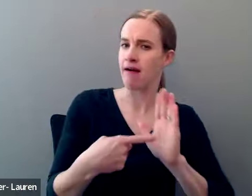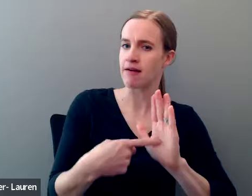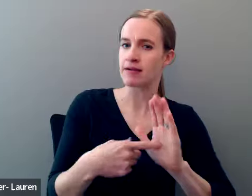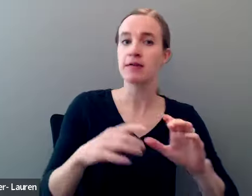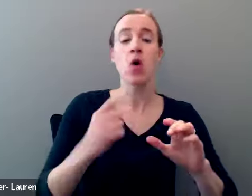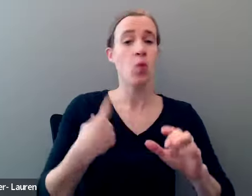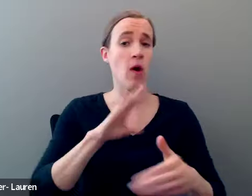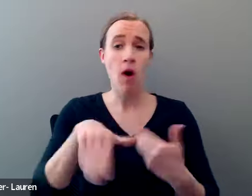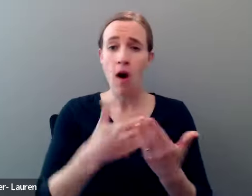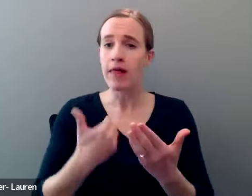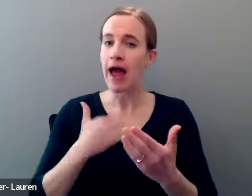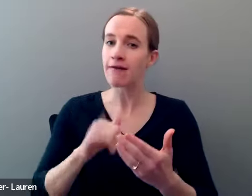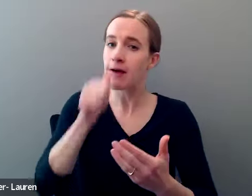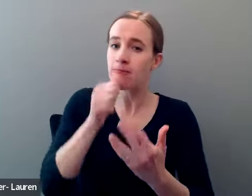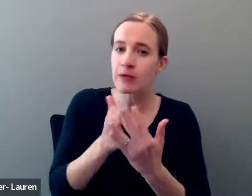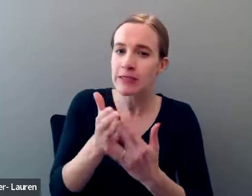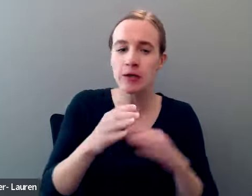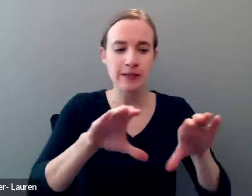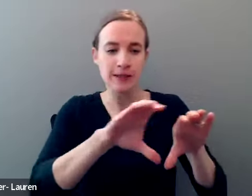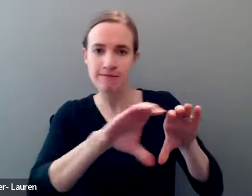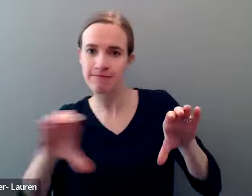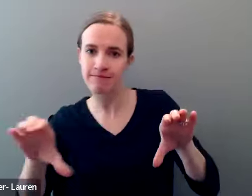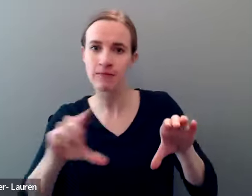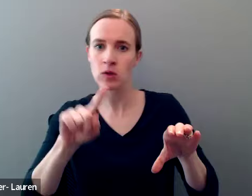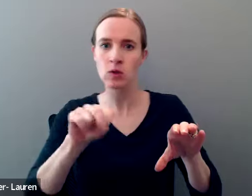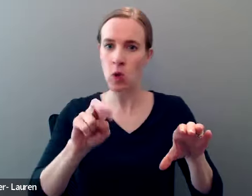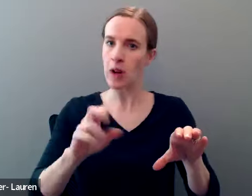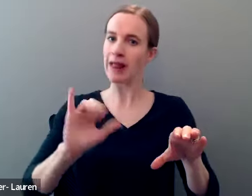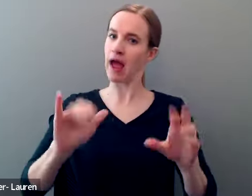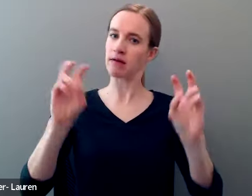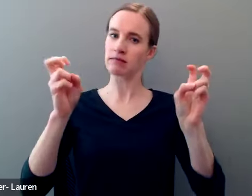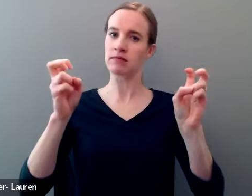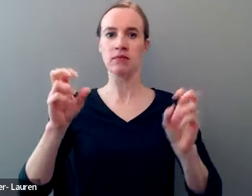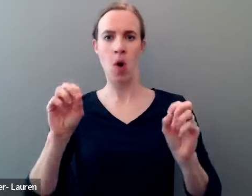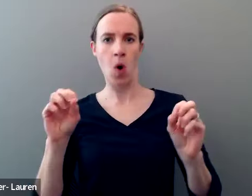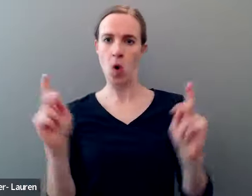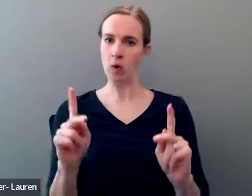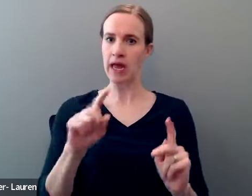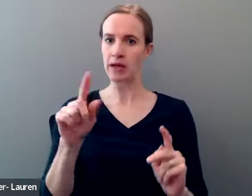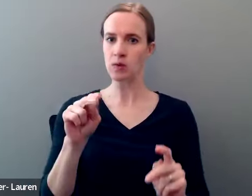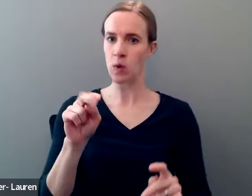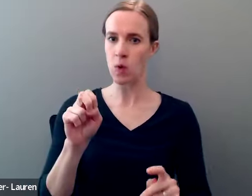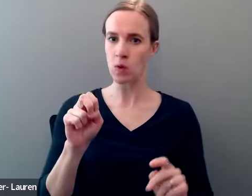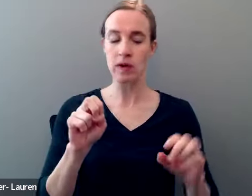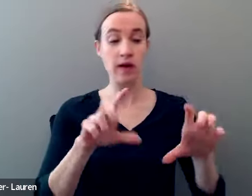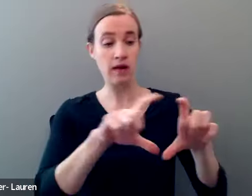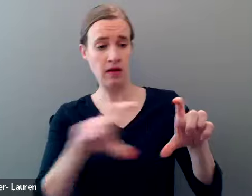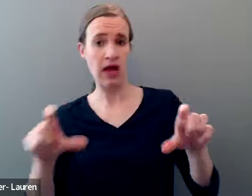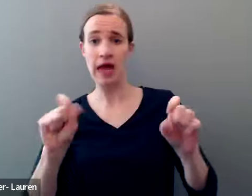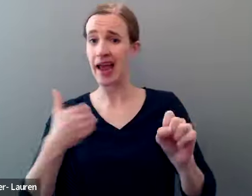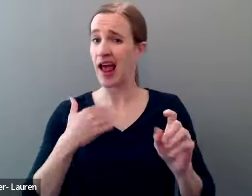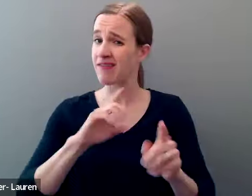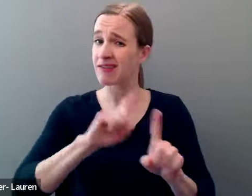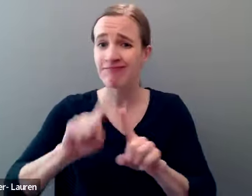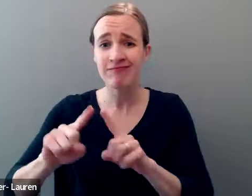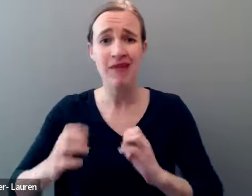an okay zone, and all of our emotions can exist within this zone. We can